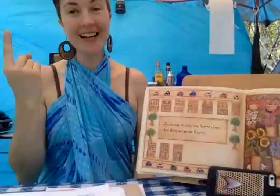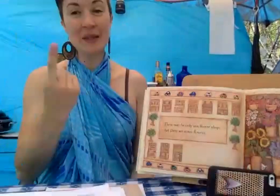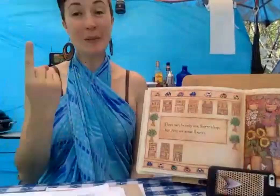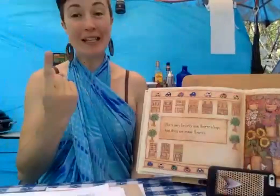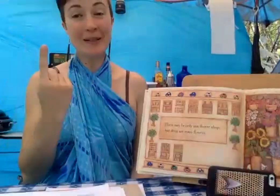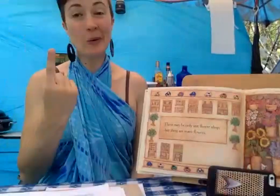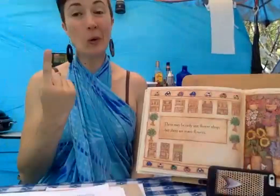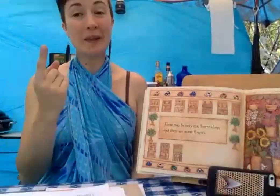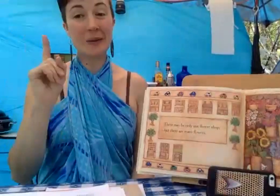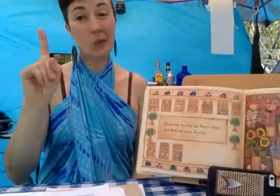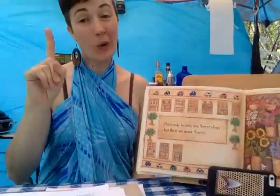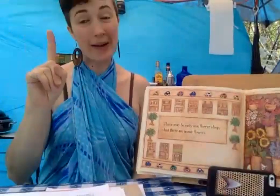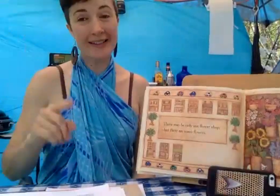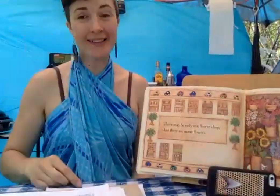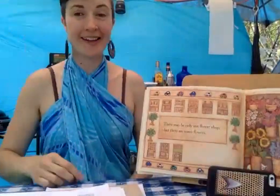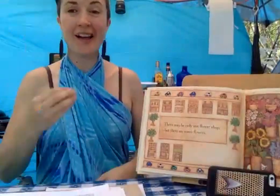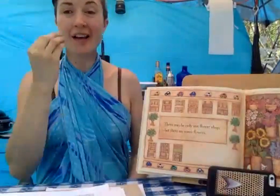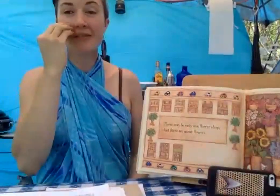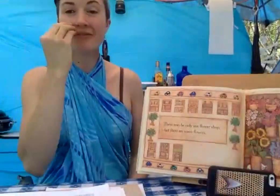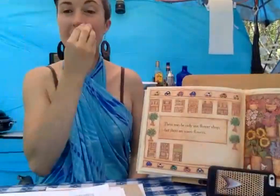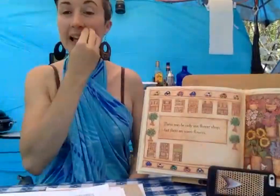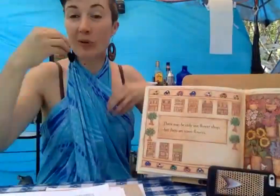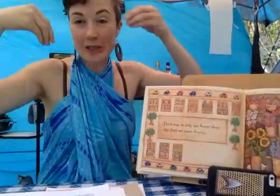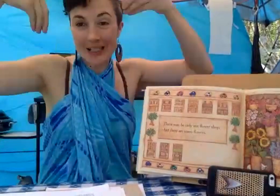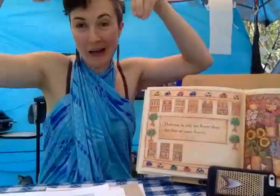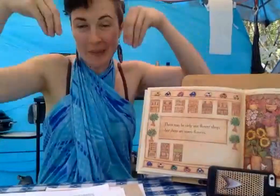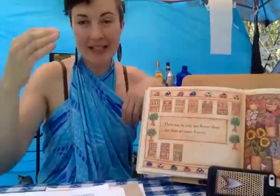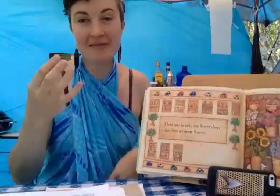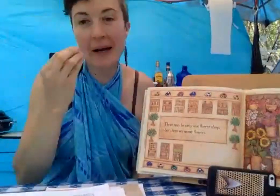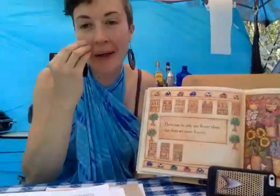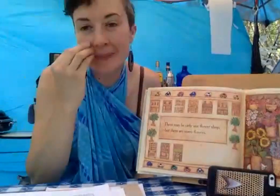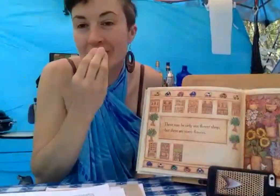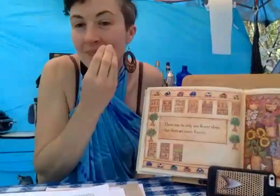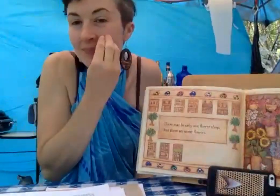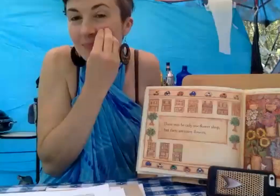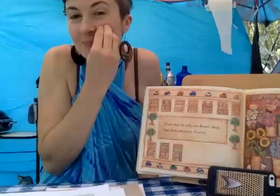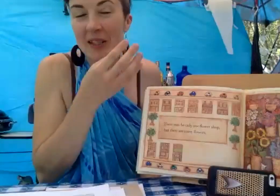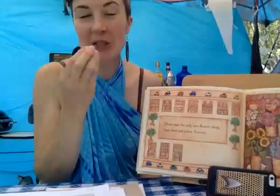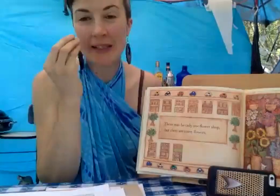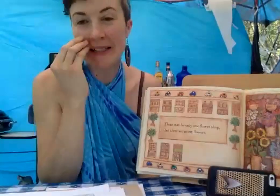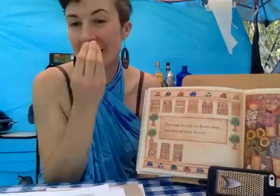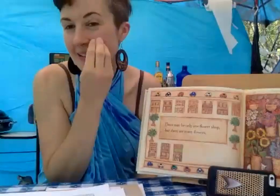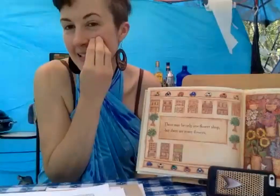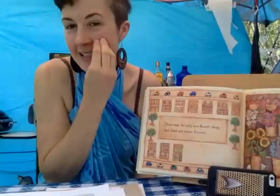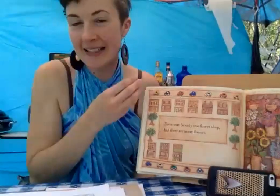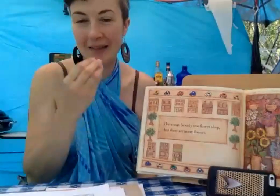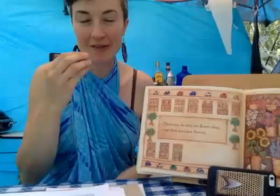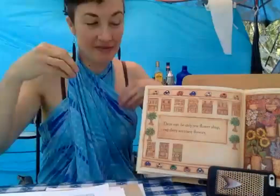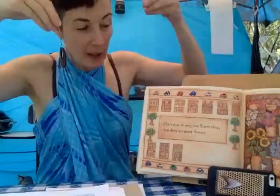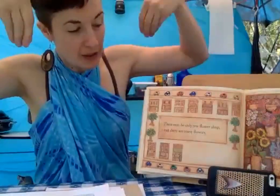There may be only one flower shop. That's flower, like you're inhaling the scent. Flower